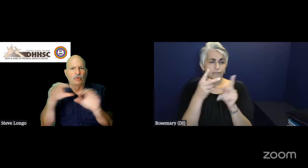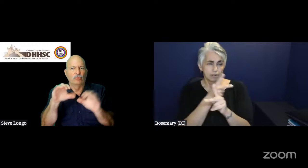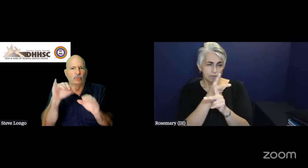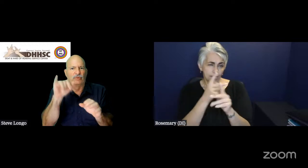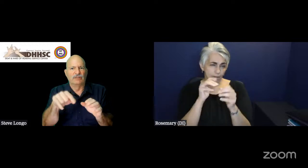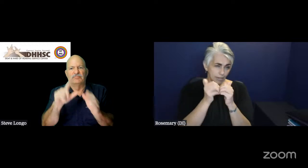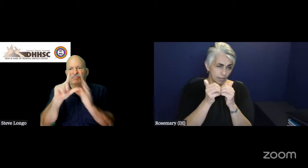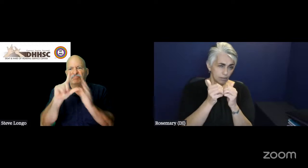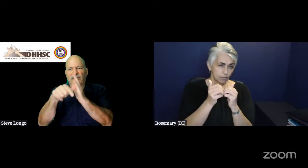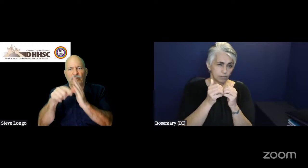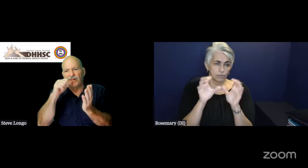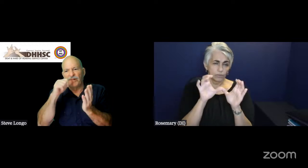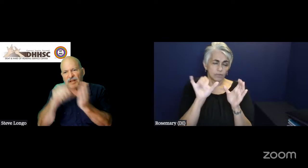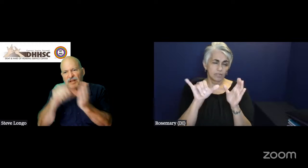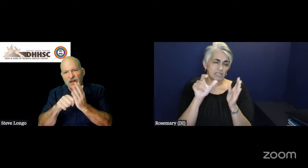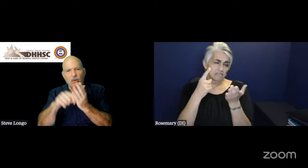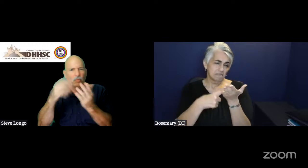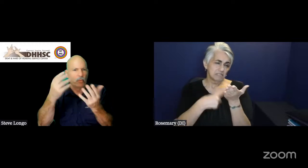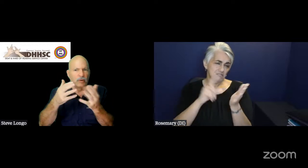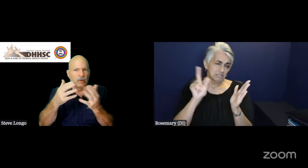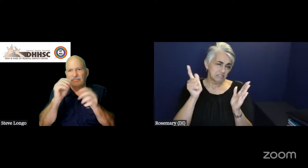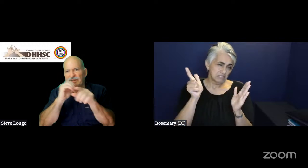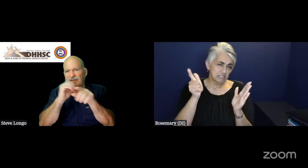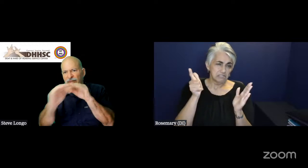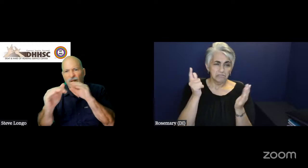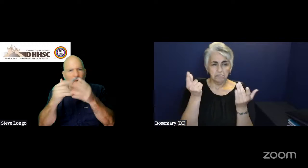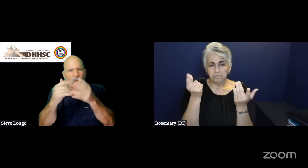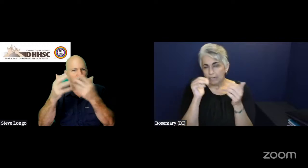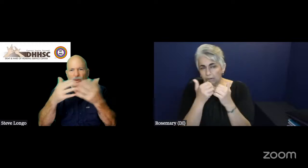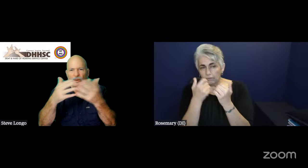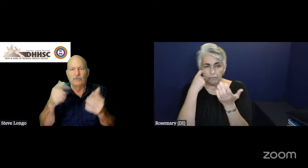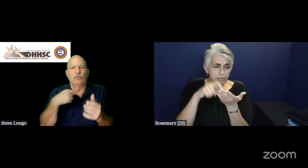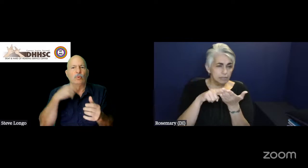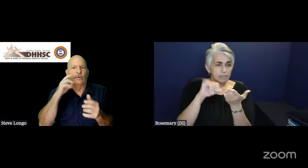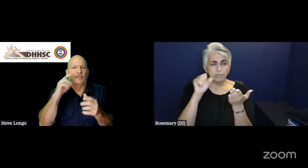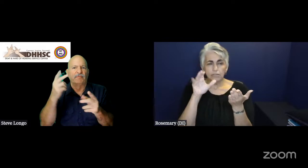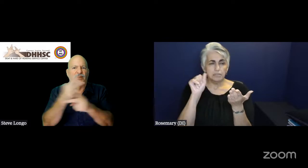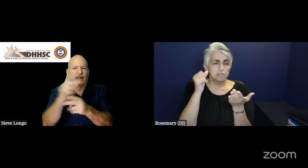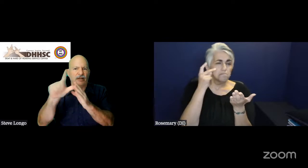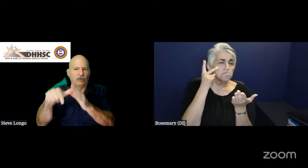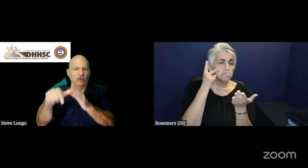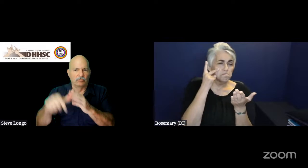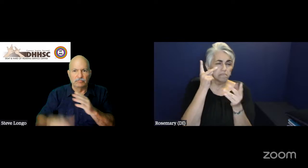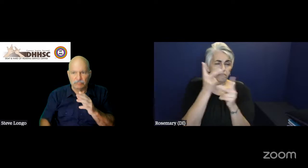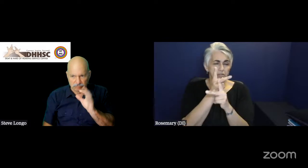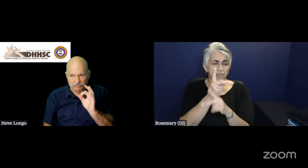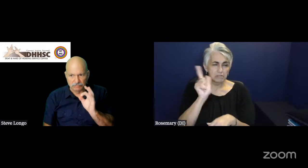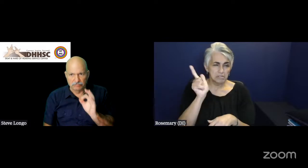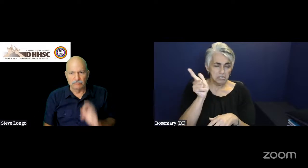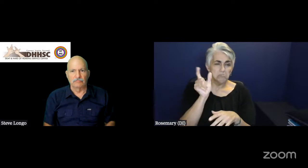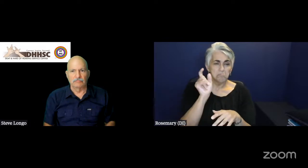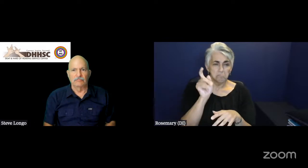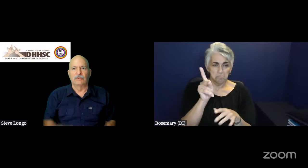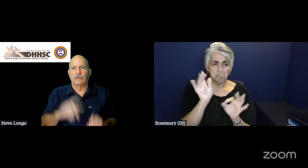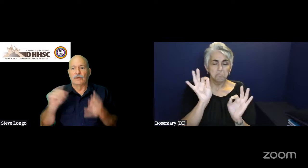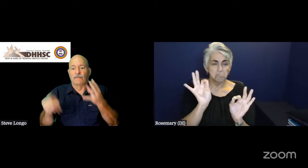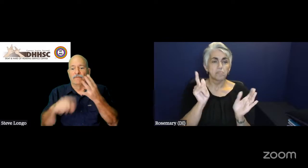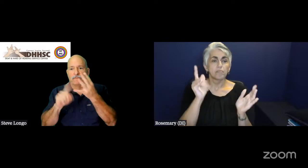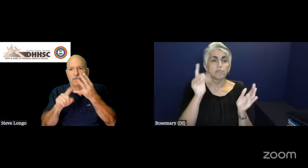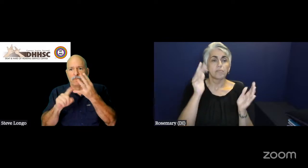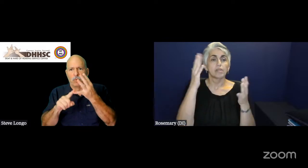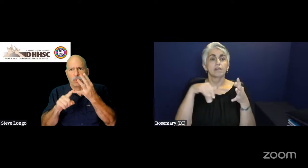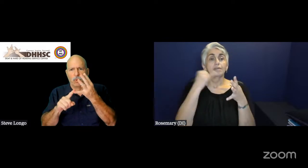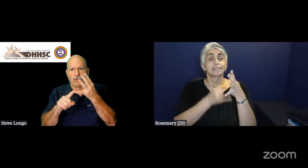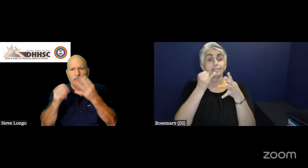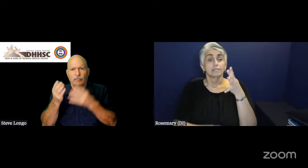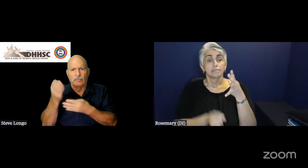We'll figure out how we will do that recognition. A letter, an email, we'll figure that out later. Okay.